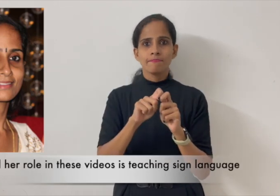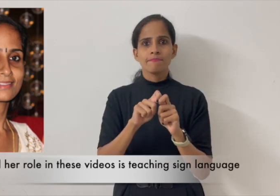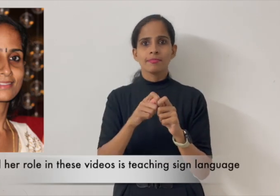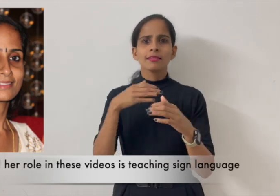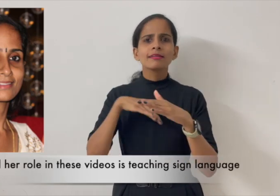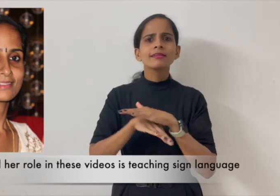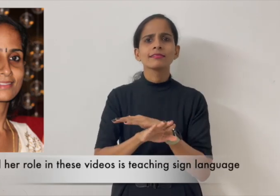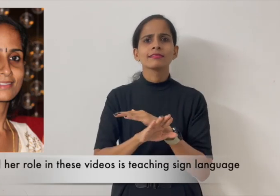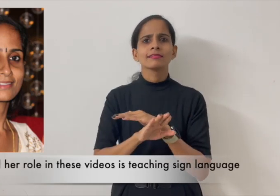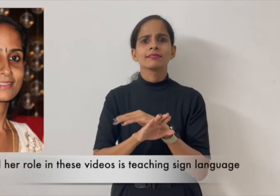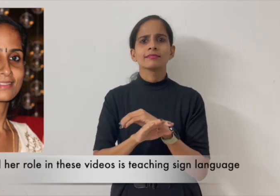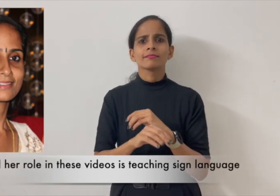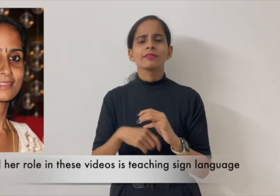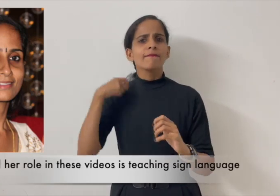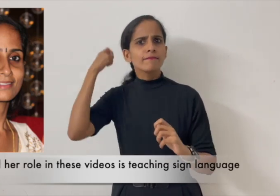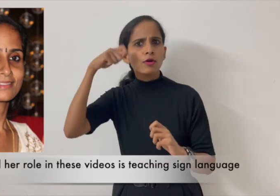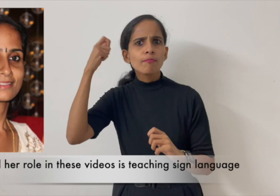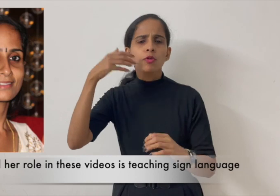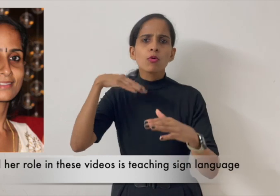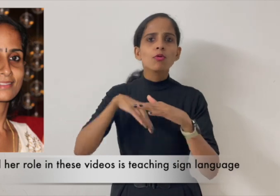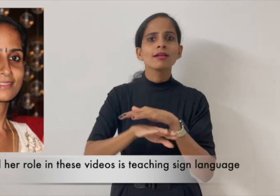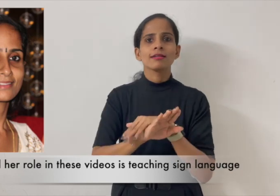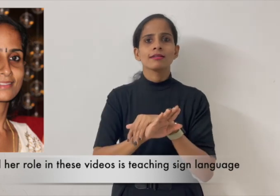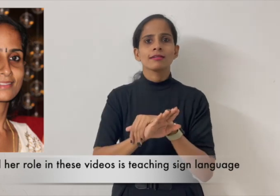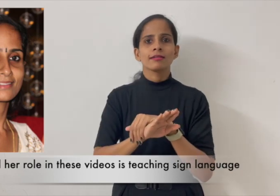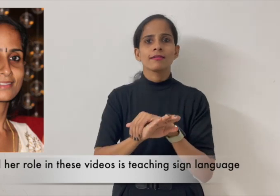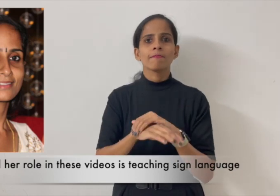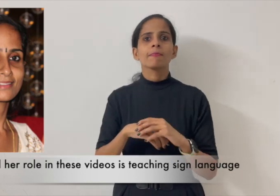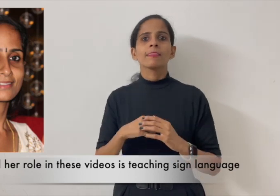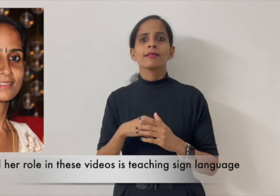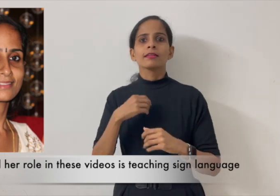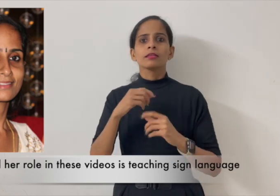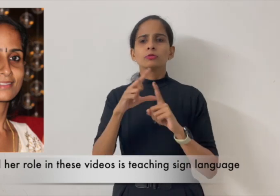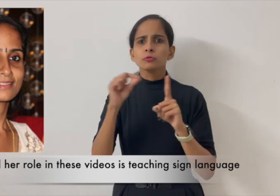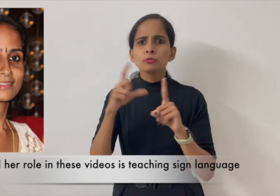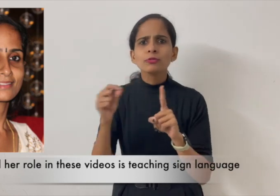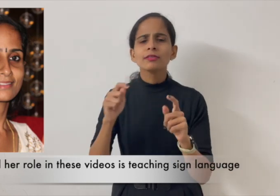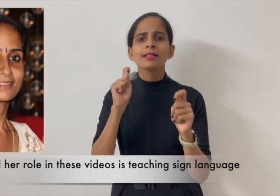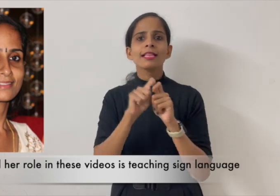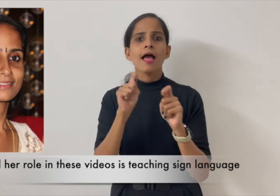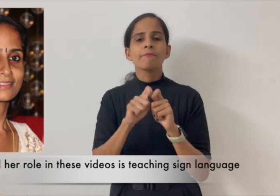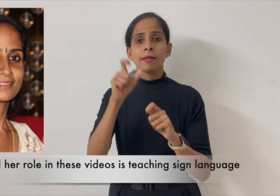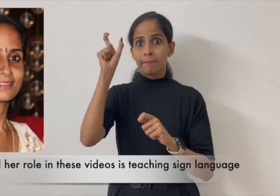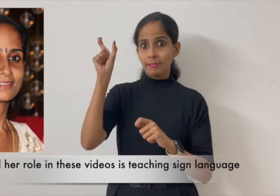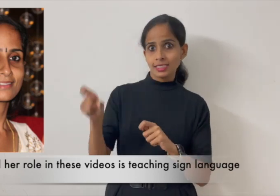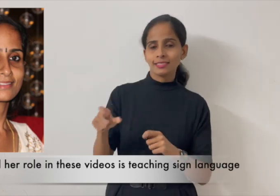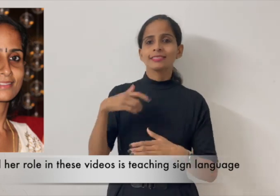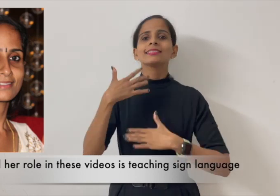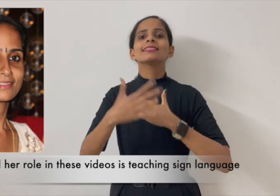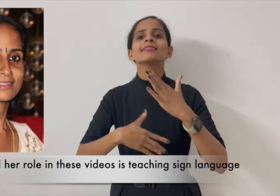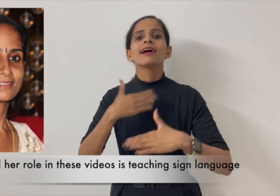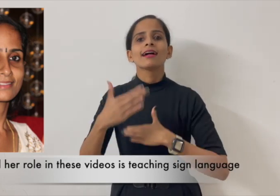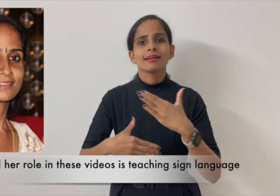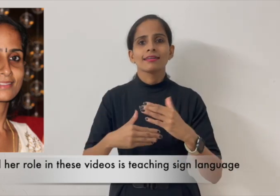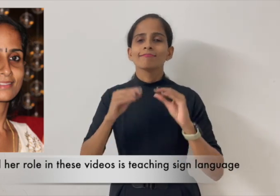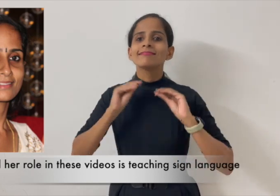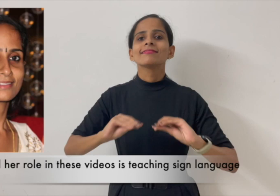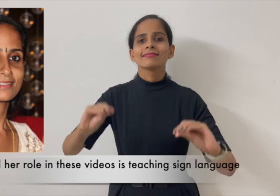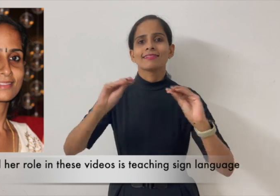And her role in these videos is teaching sign language.